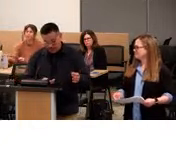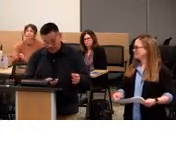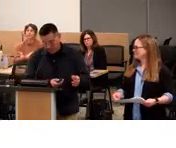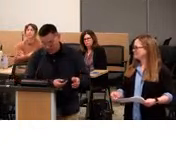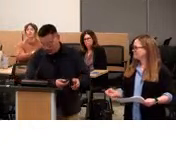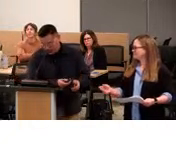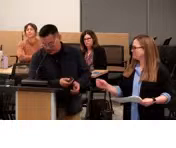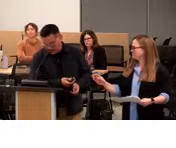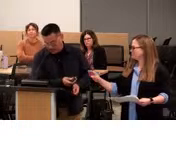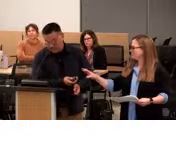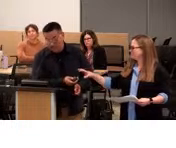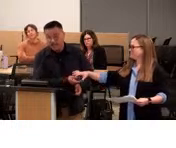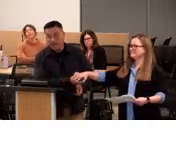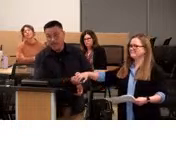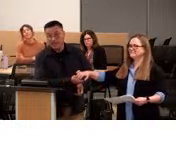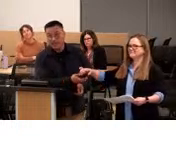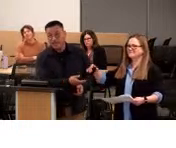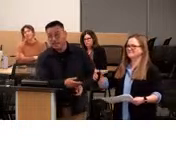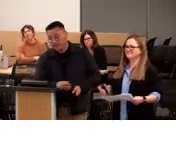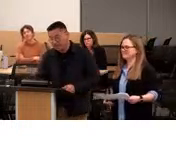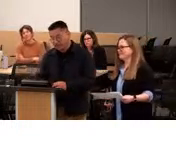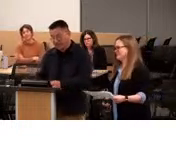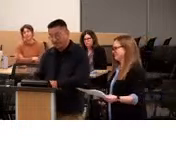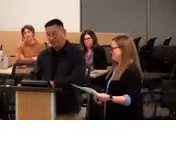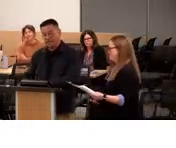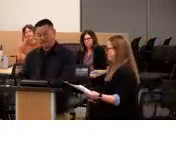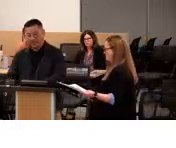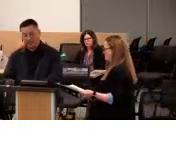And with that, pass it back to Savvy.